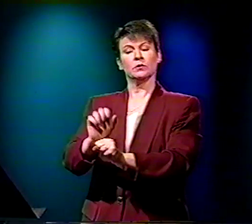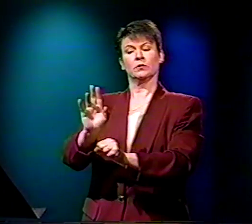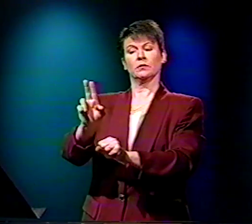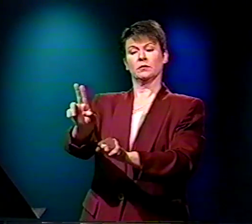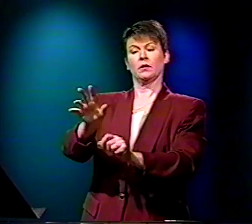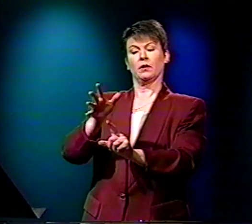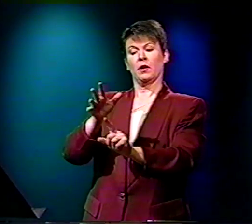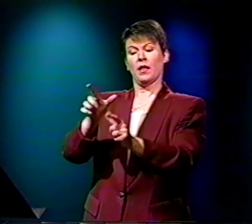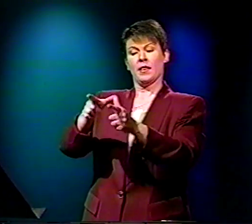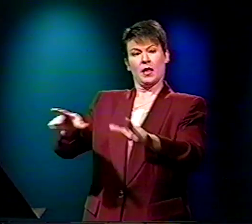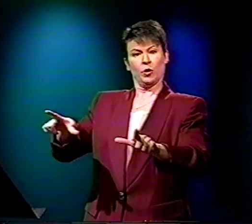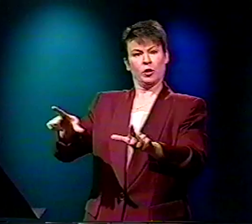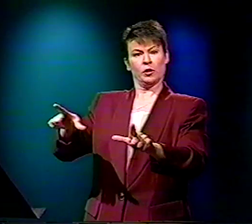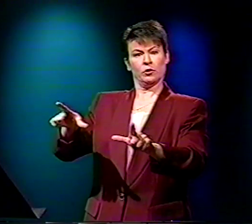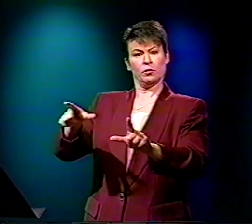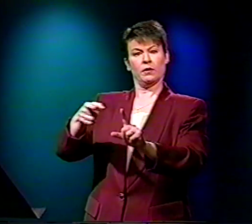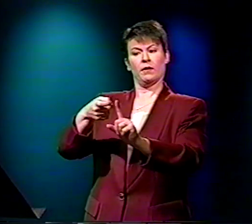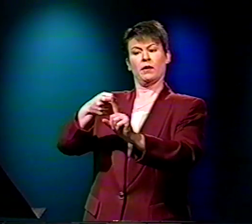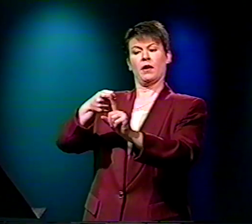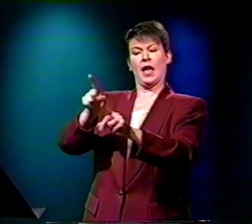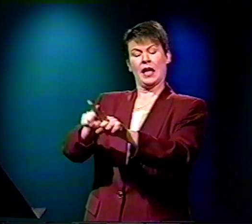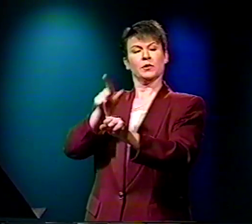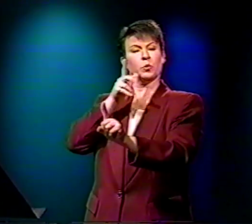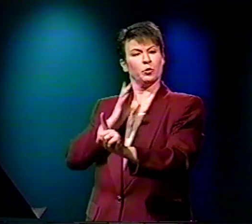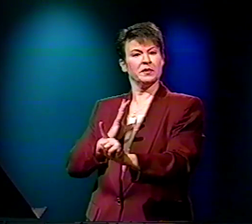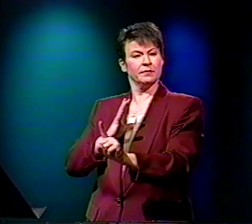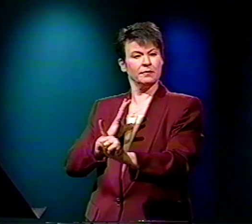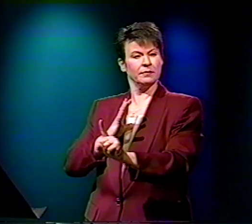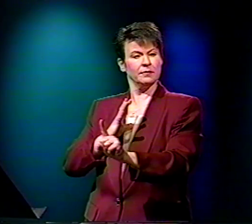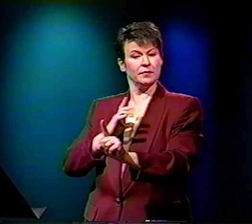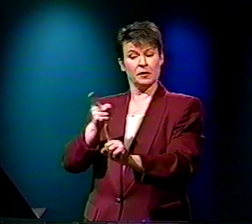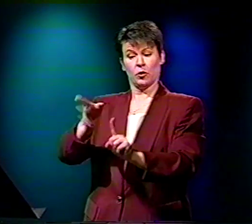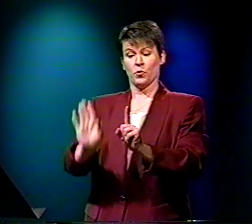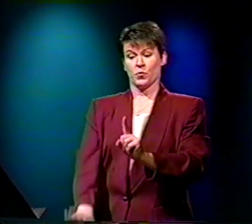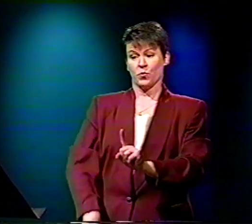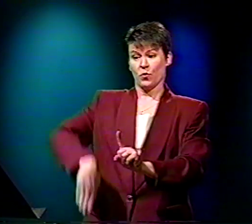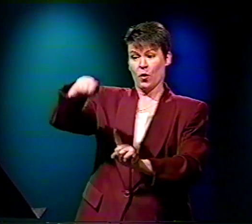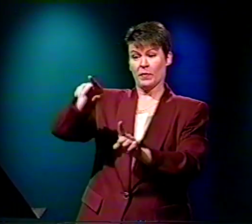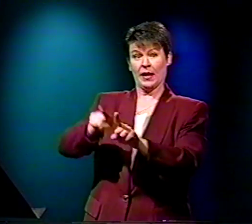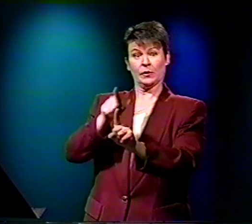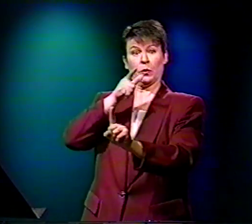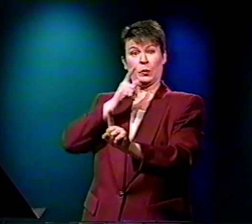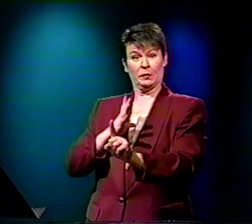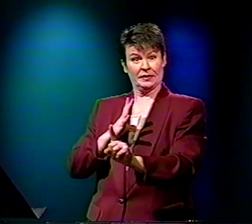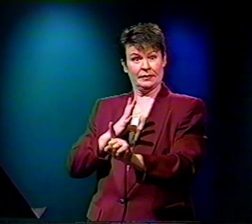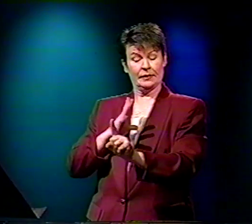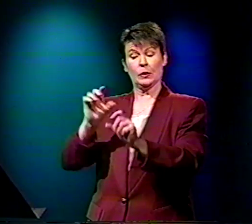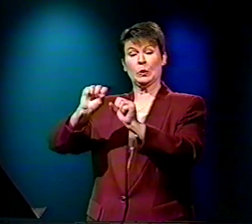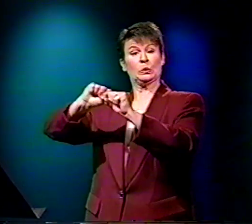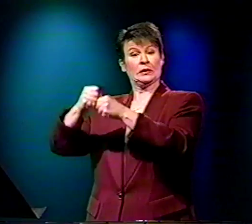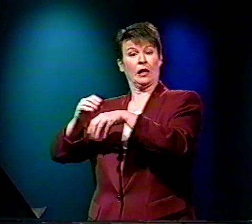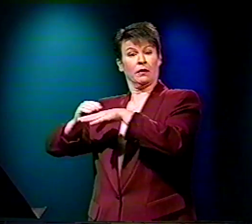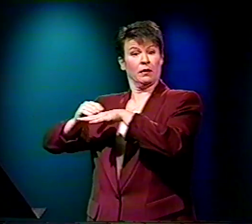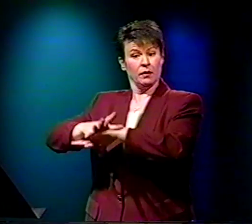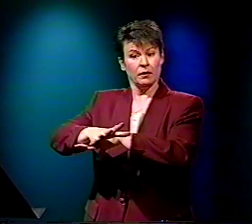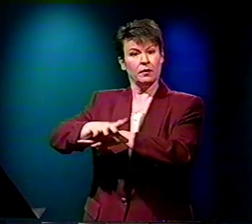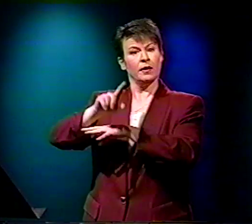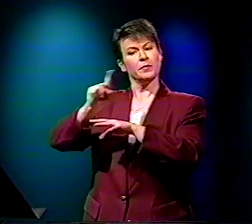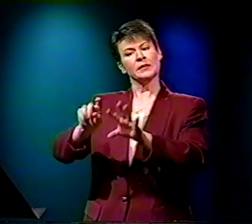that interpreter was a woman, and she is going to be familiar with how women speak, because that is her life experience,